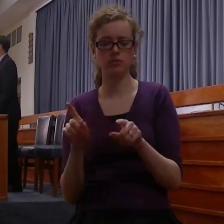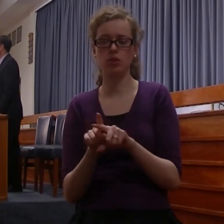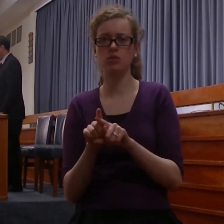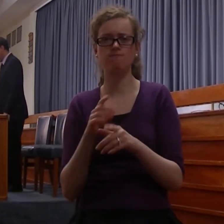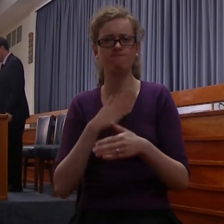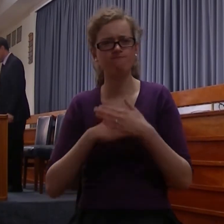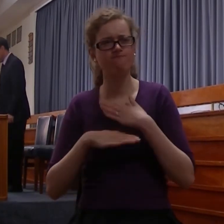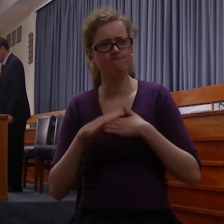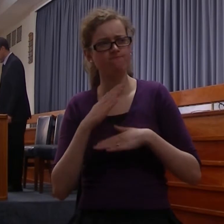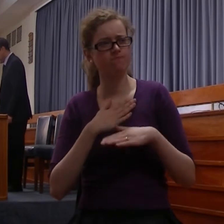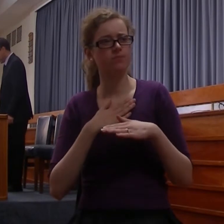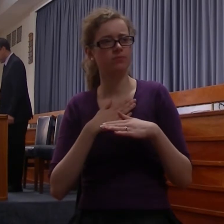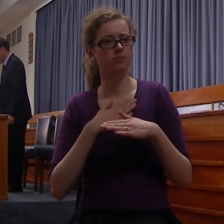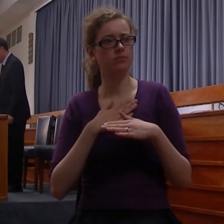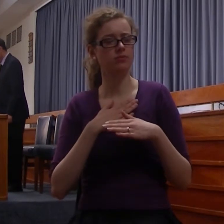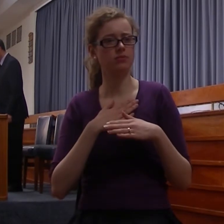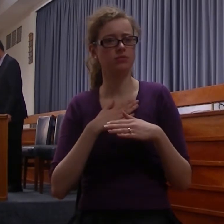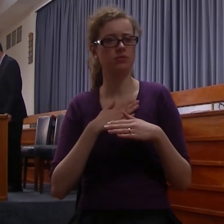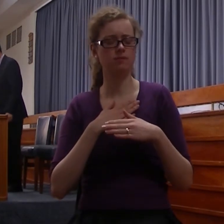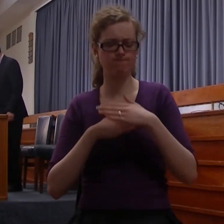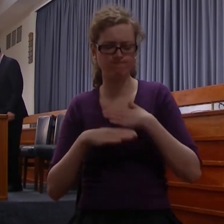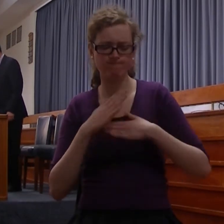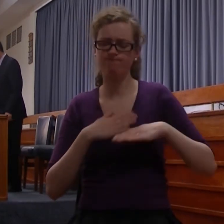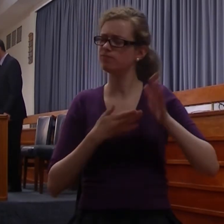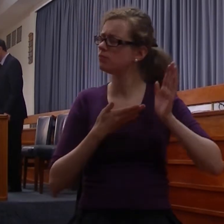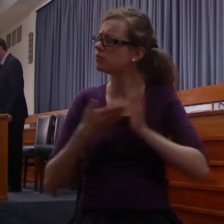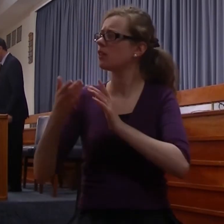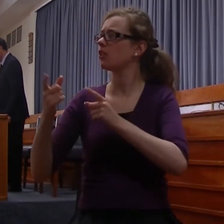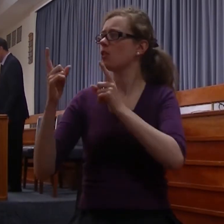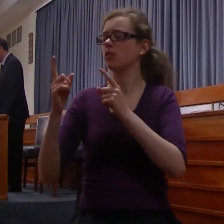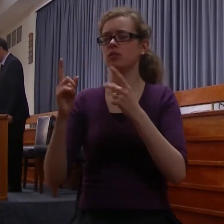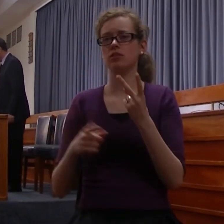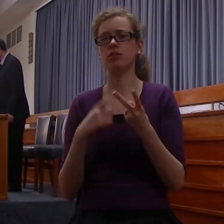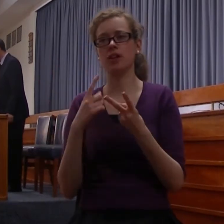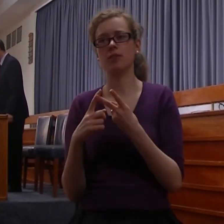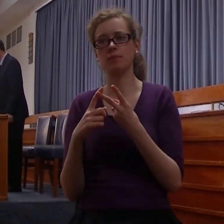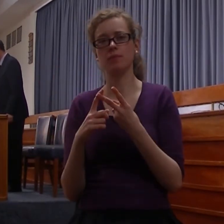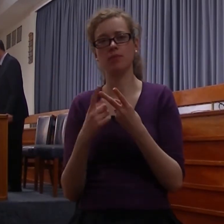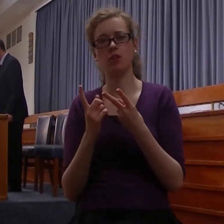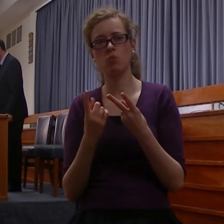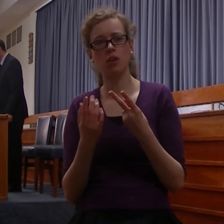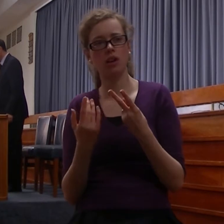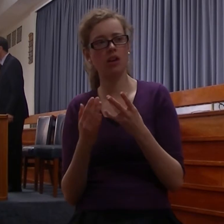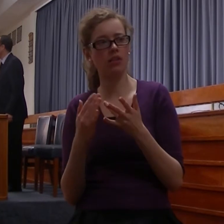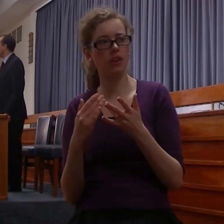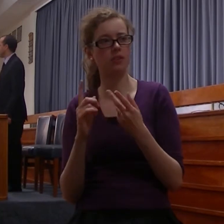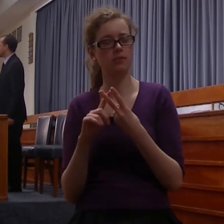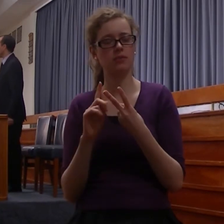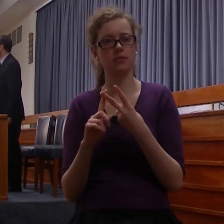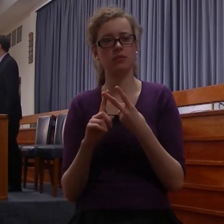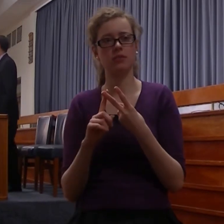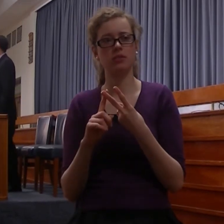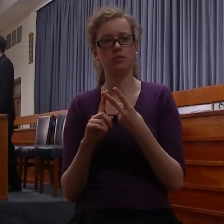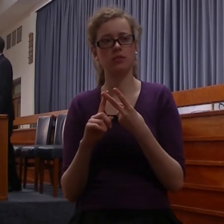with intensity, but also they worked hard in patience. With patience, they worked very hard